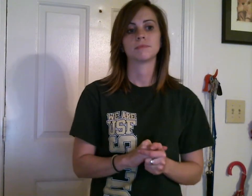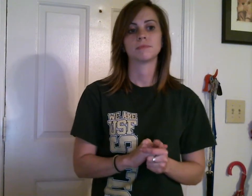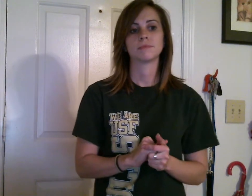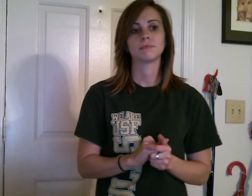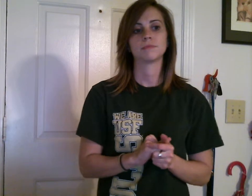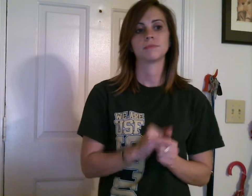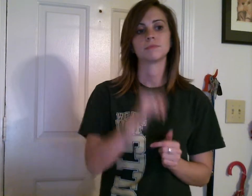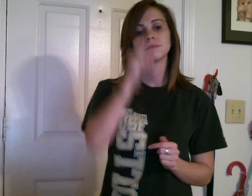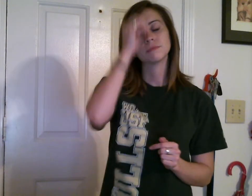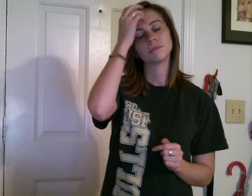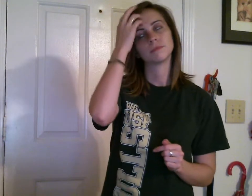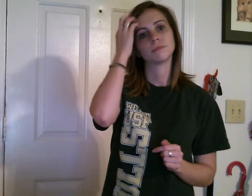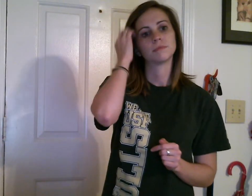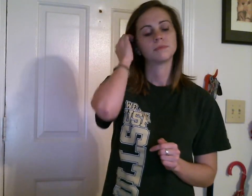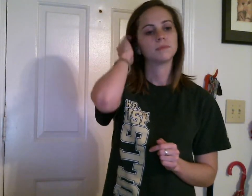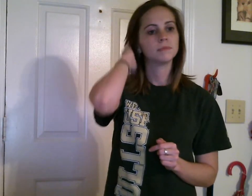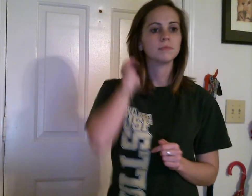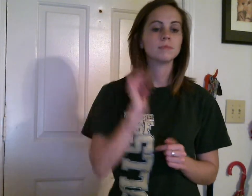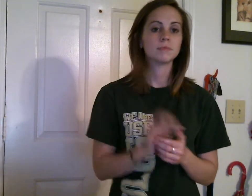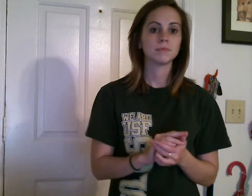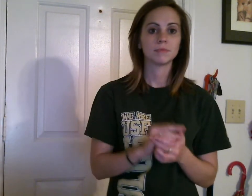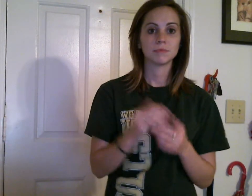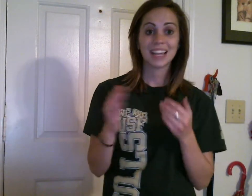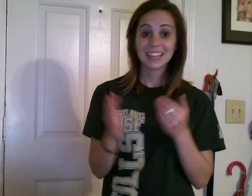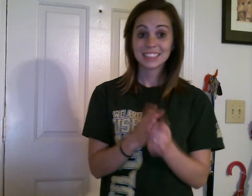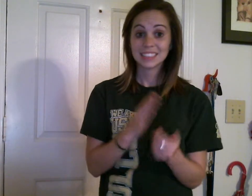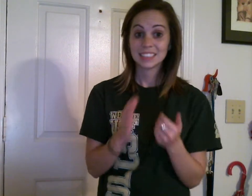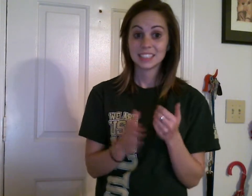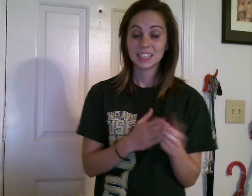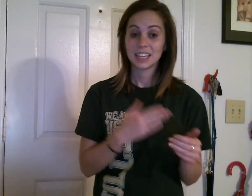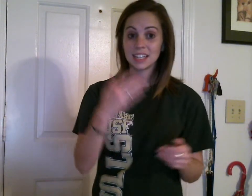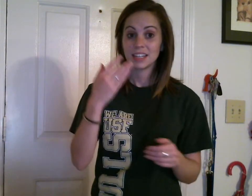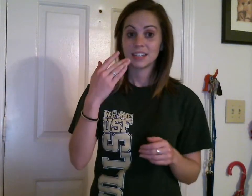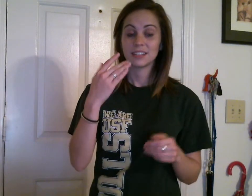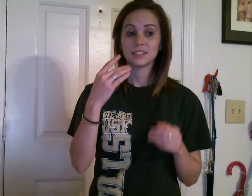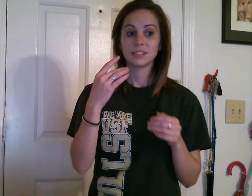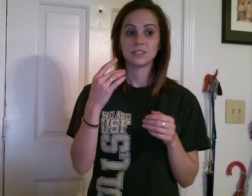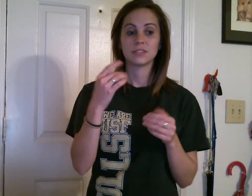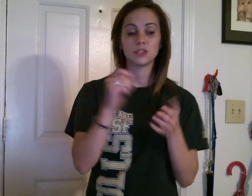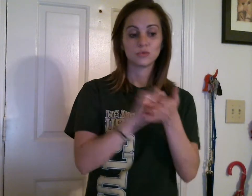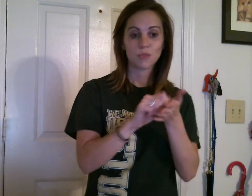surgery. It's a whole lot easier to document a patient had a TURP instead of writing out that whole big long procedure.